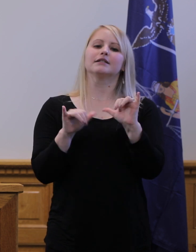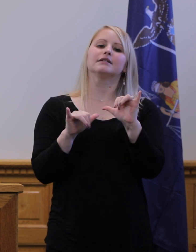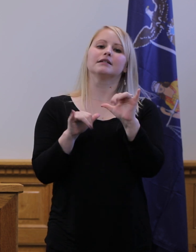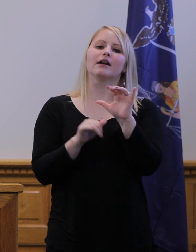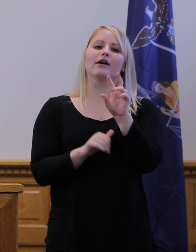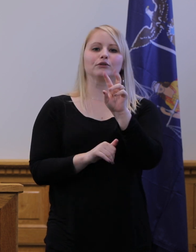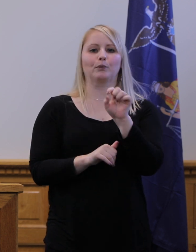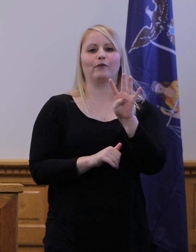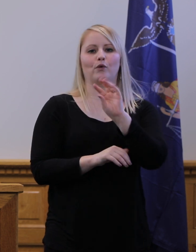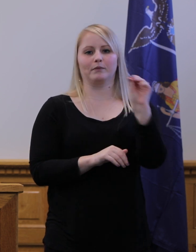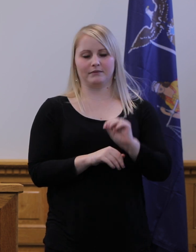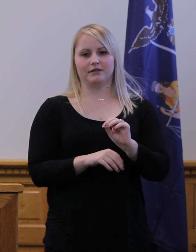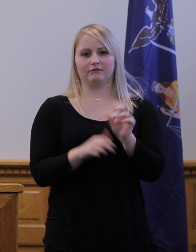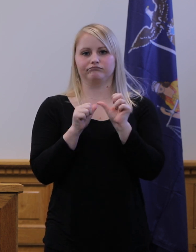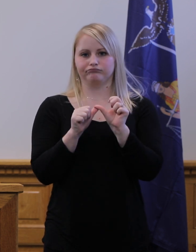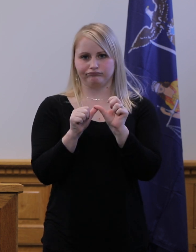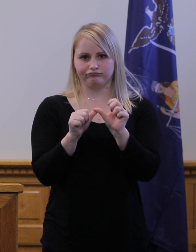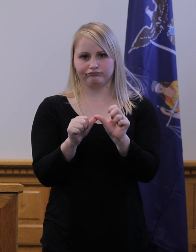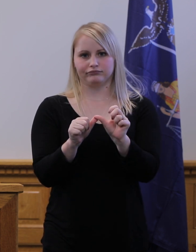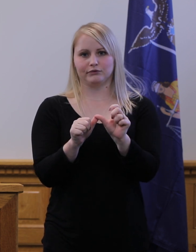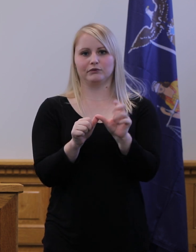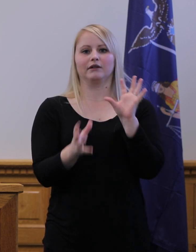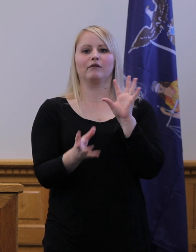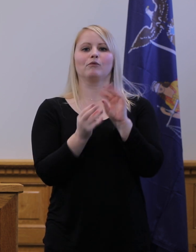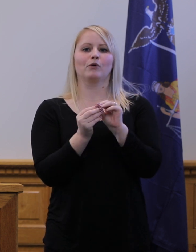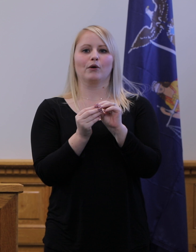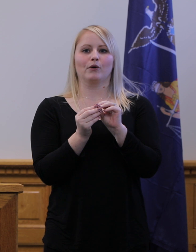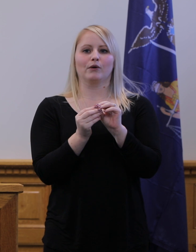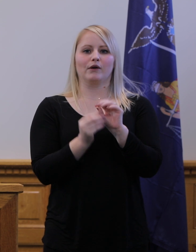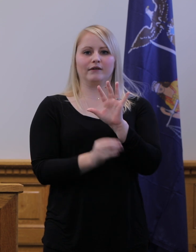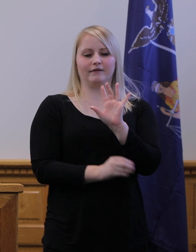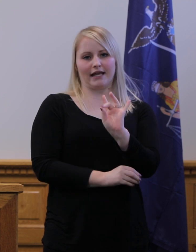had 85 positive antibody test results in the county, with